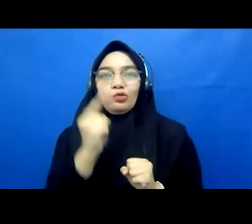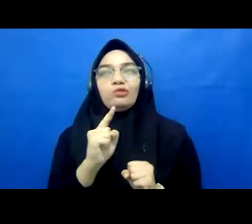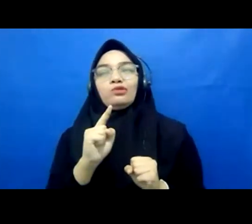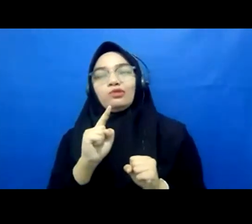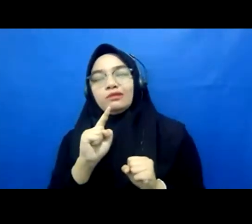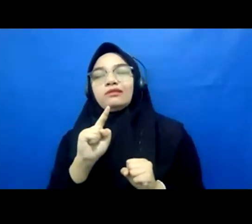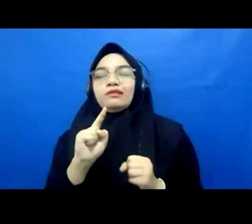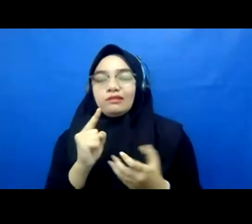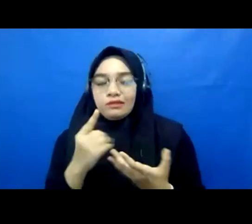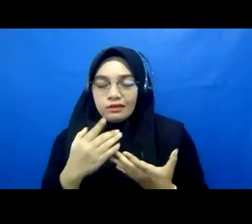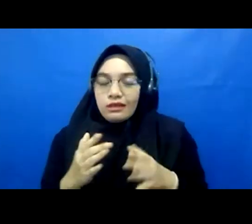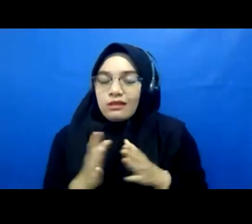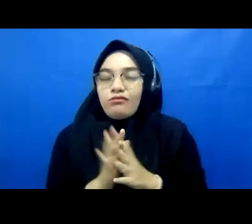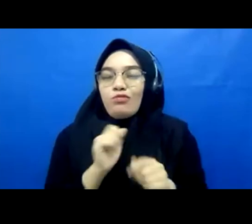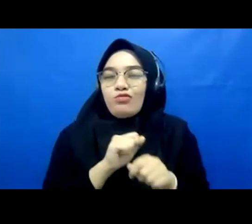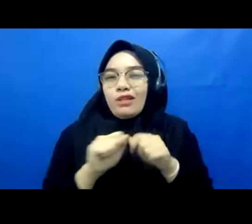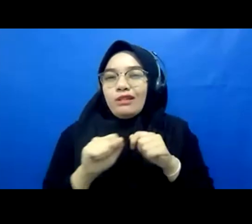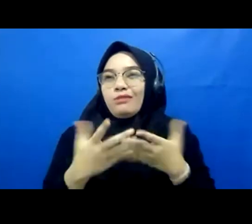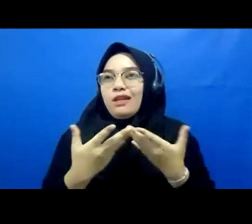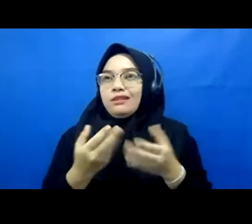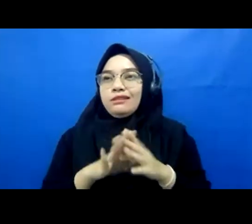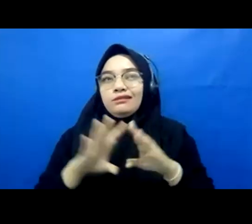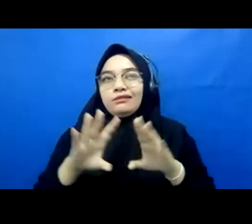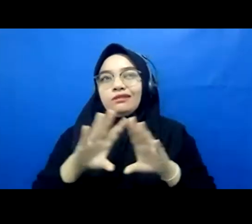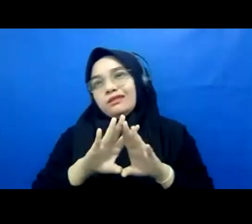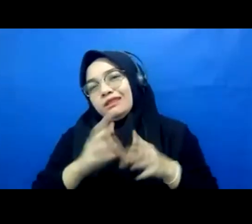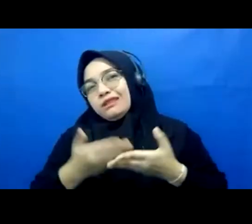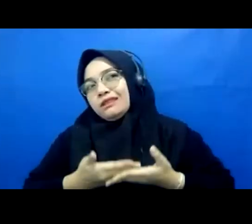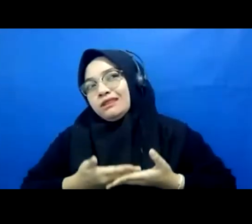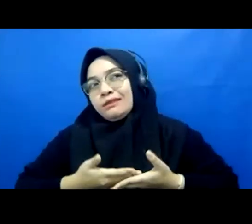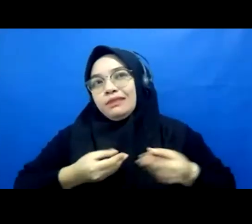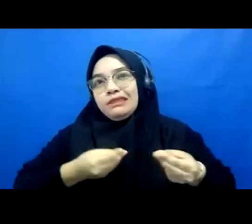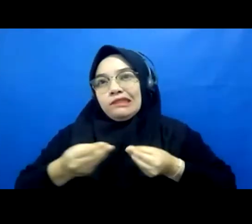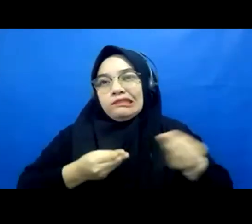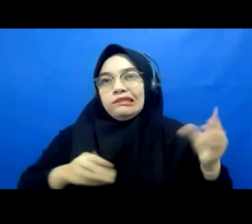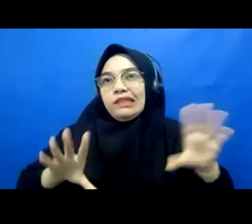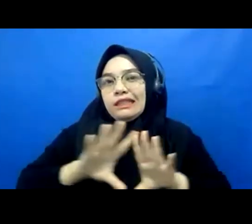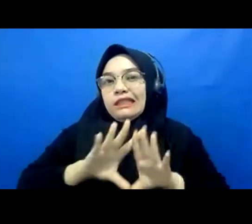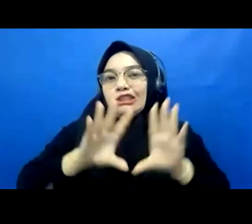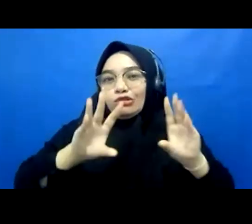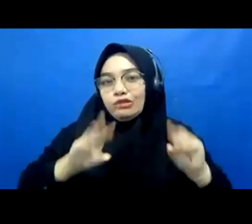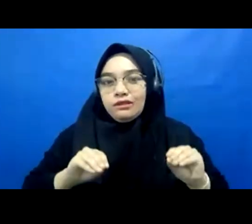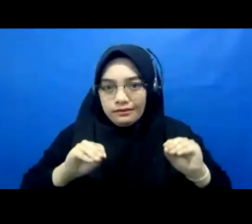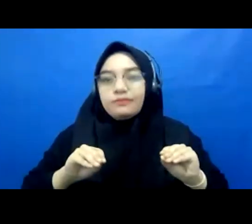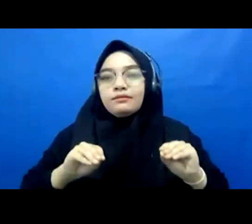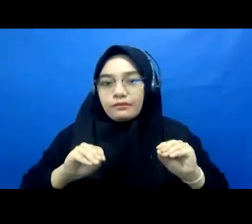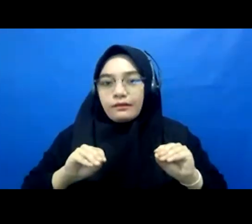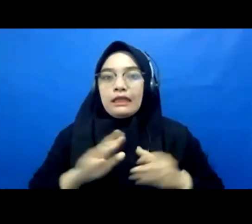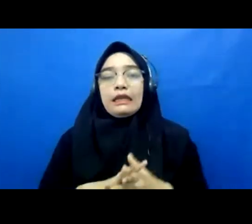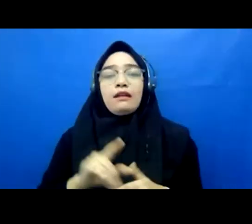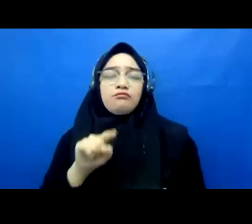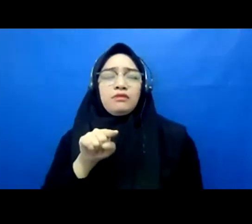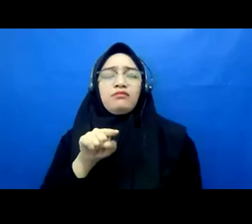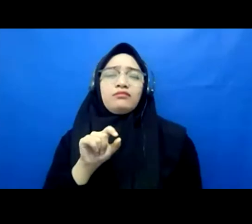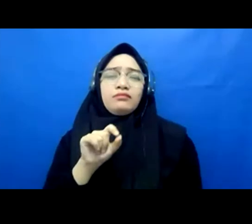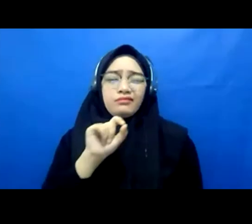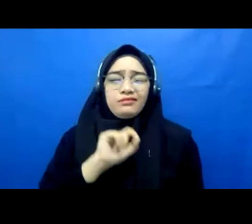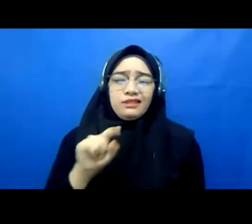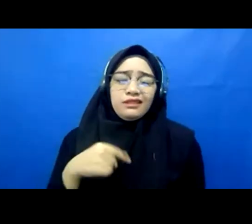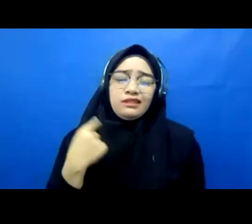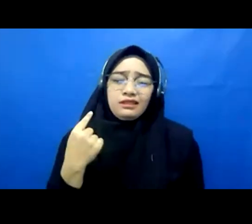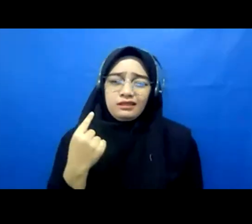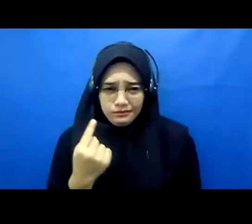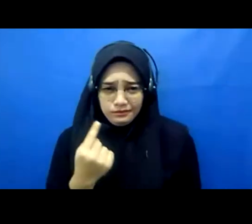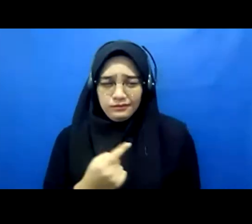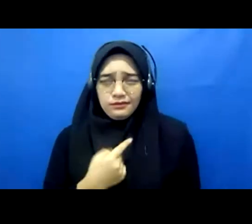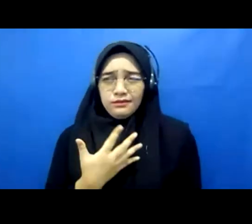the more of those that we've done and the longer that we've been doing it for and demonstrate that we make a profit, the more that the business